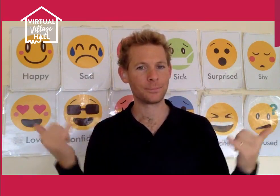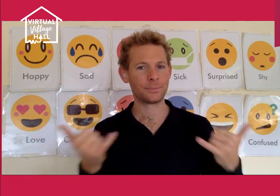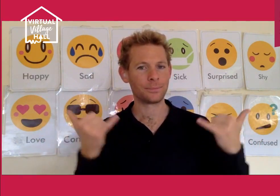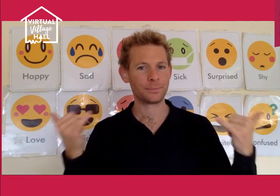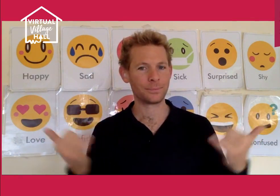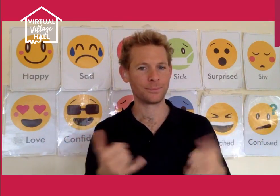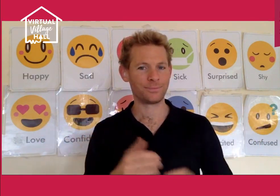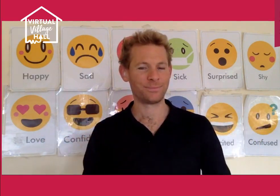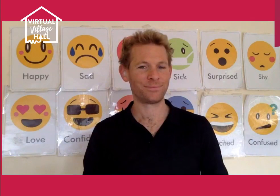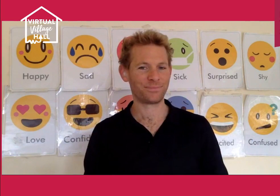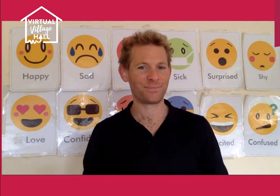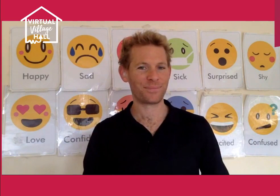Party.